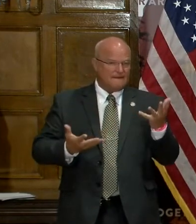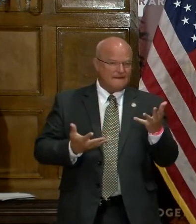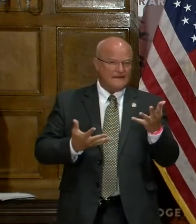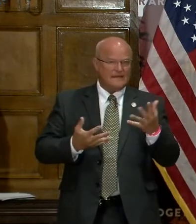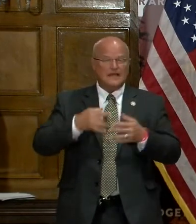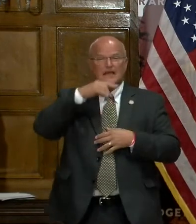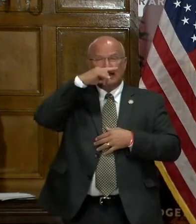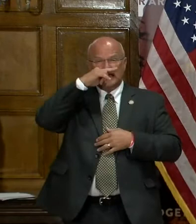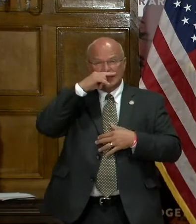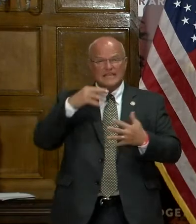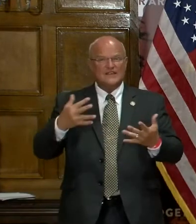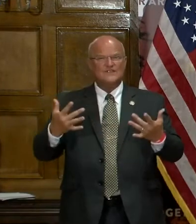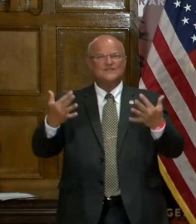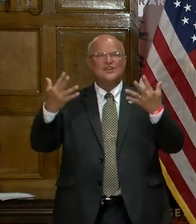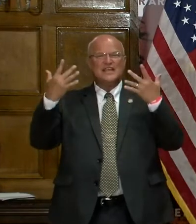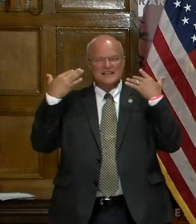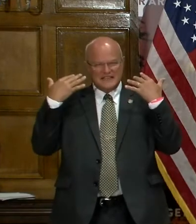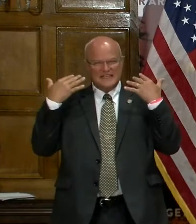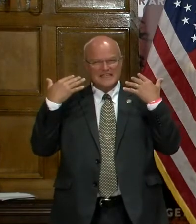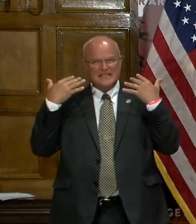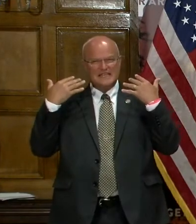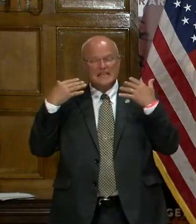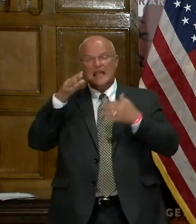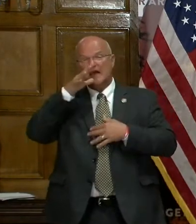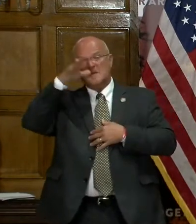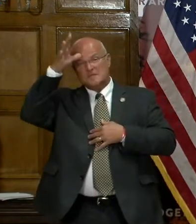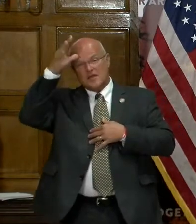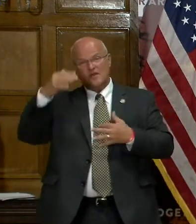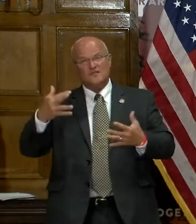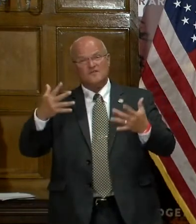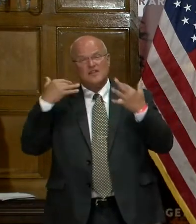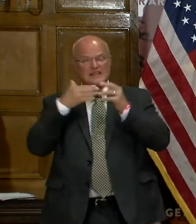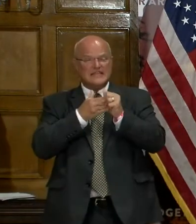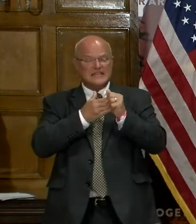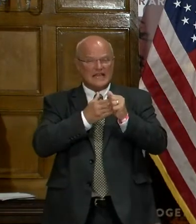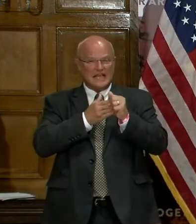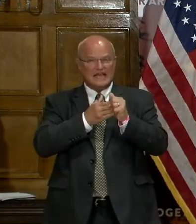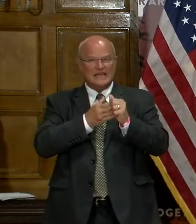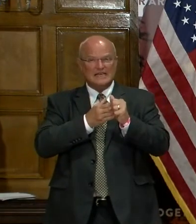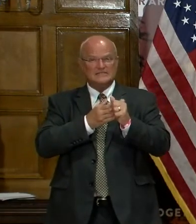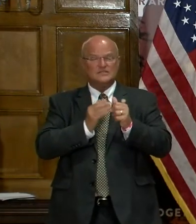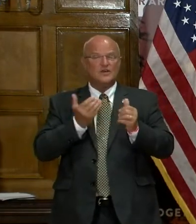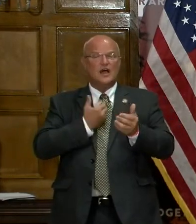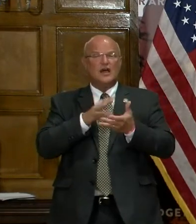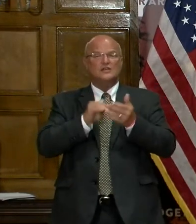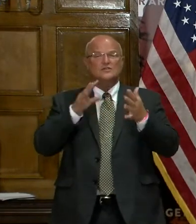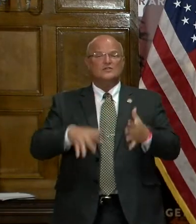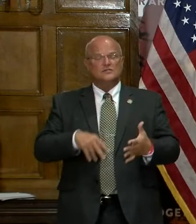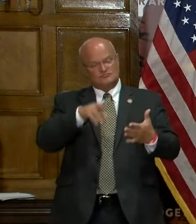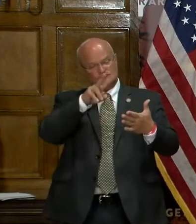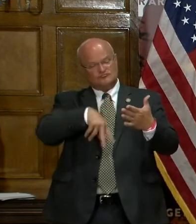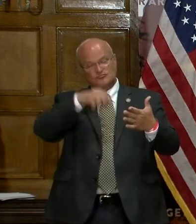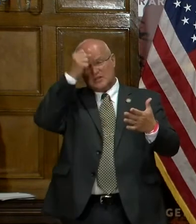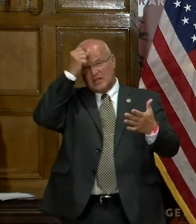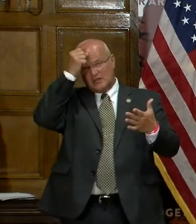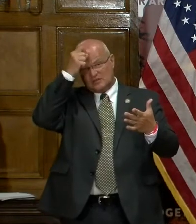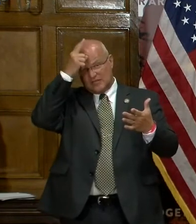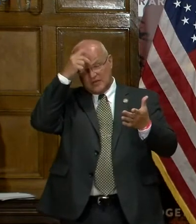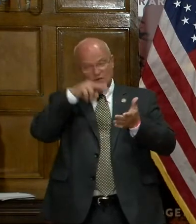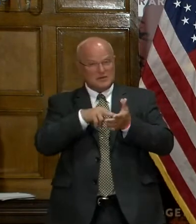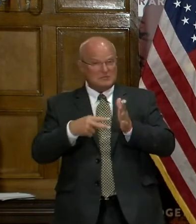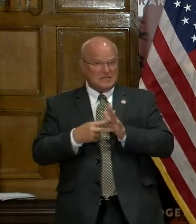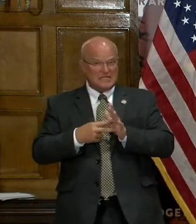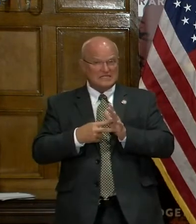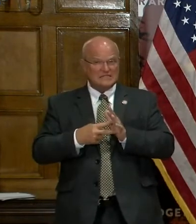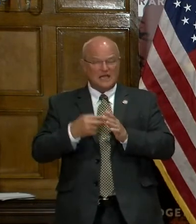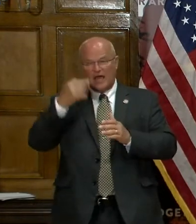very kid-friendly and a parent-friendly guide so that our students can understand what they're dealing with. I know